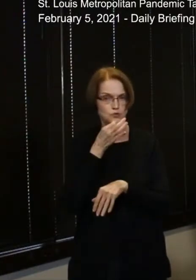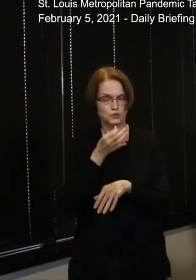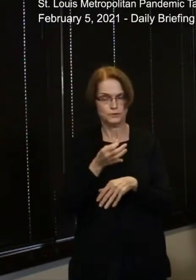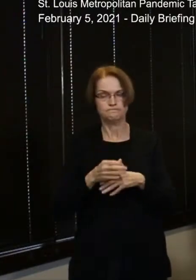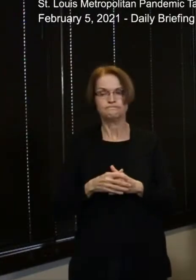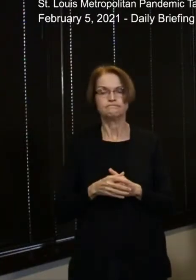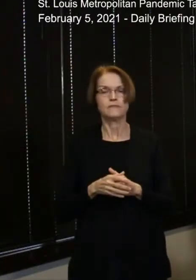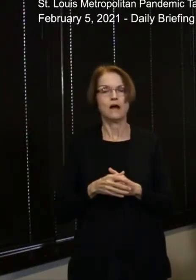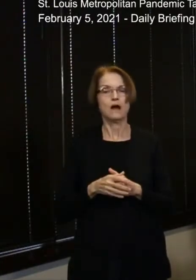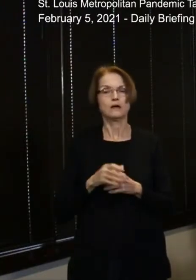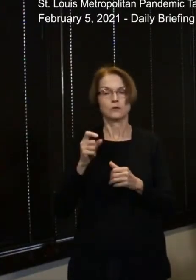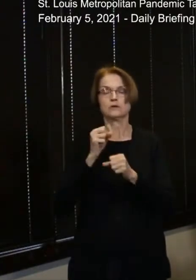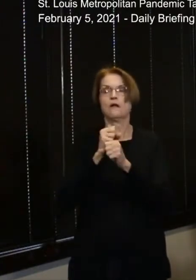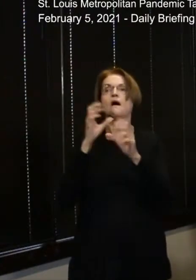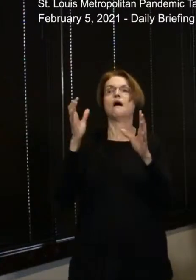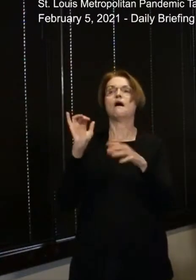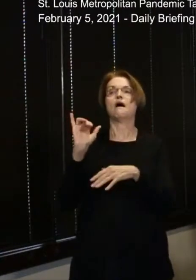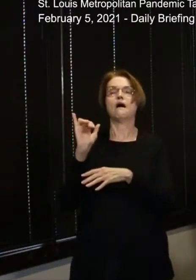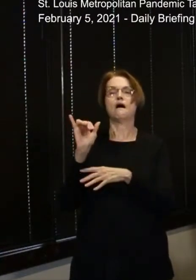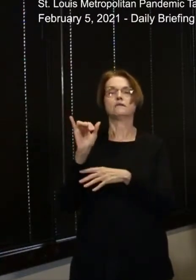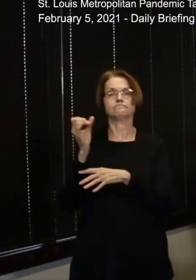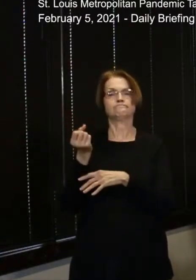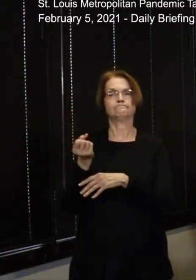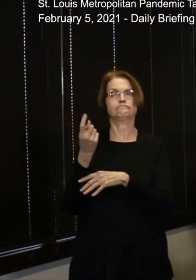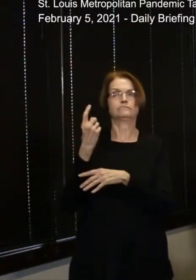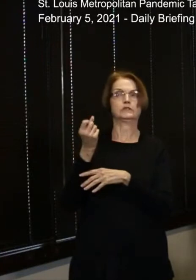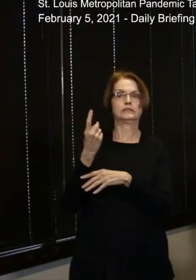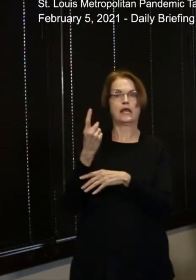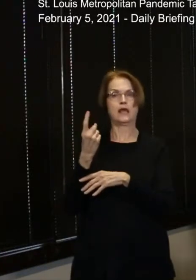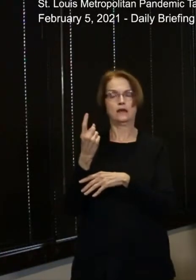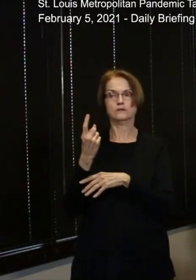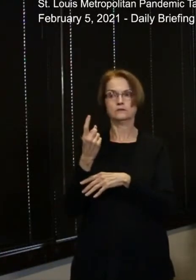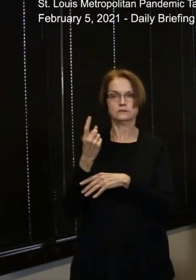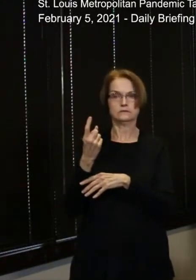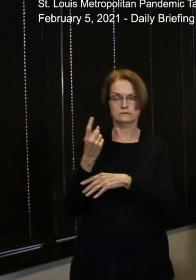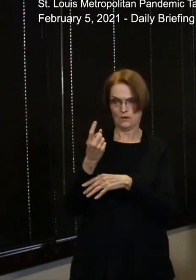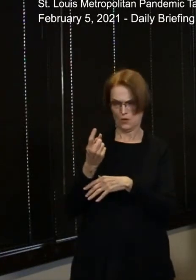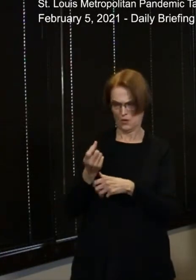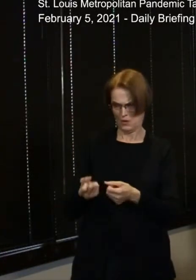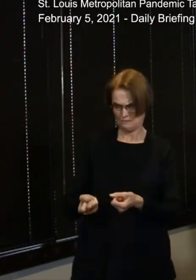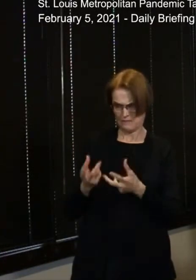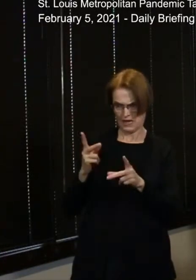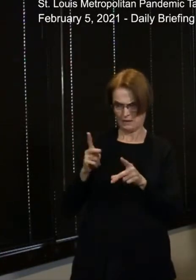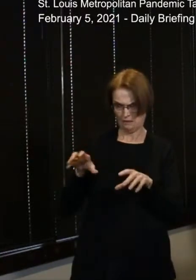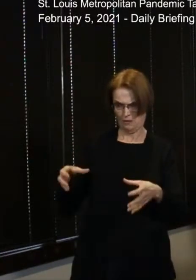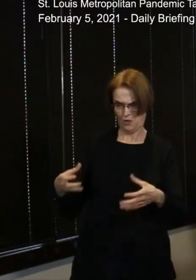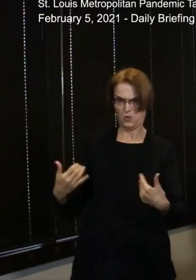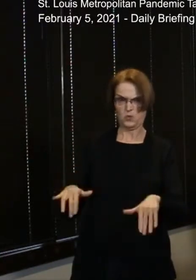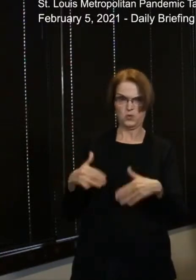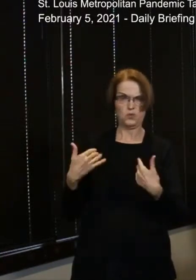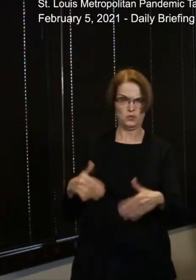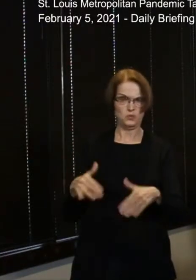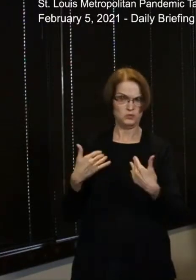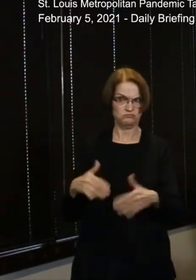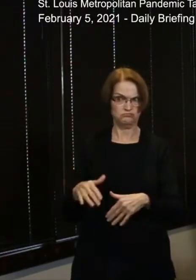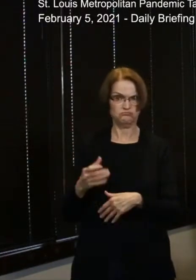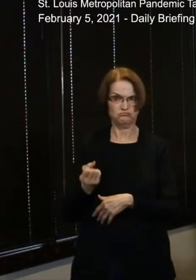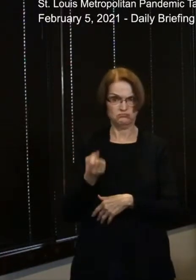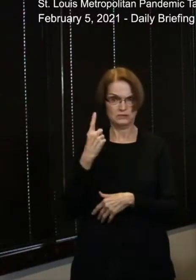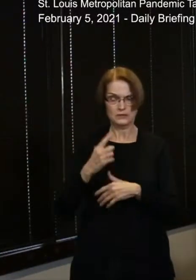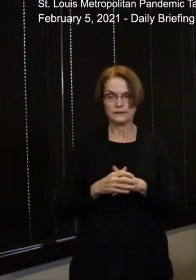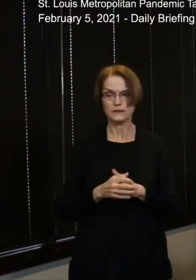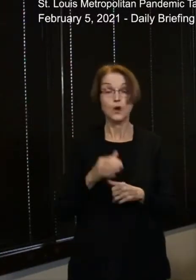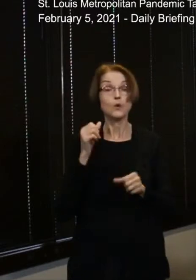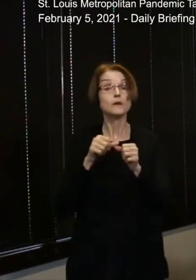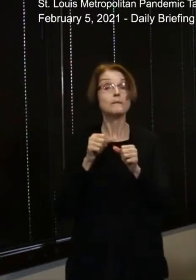second, just so you can get a good idea on the size of the population that we're talking about. And remember,